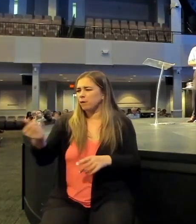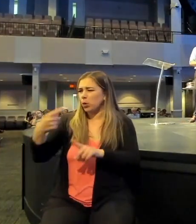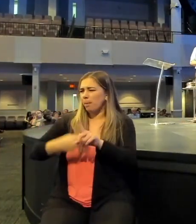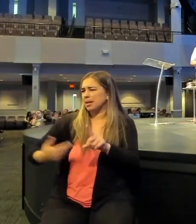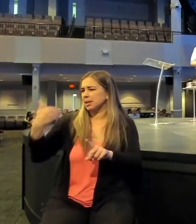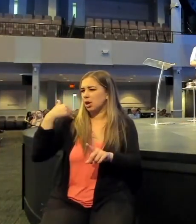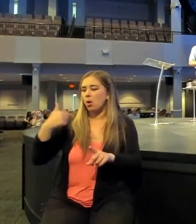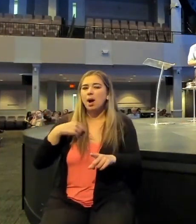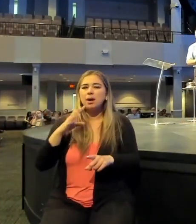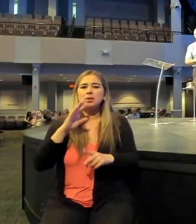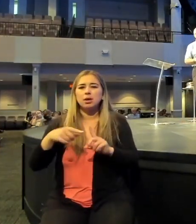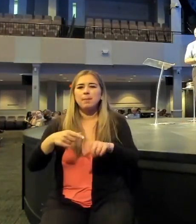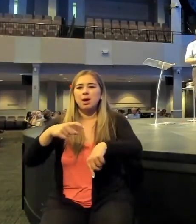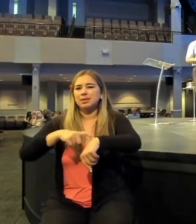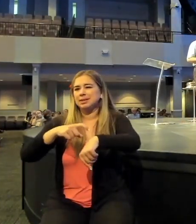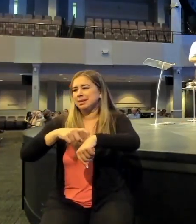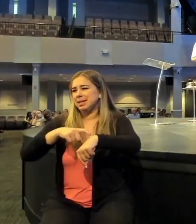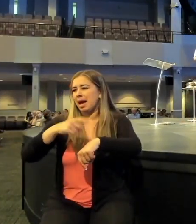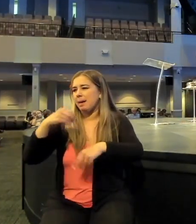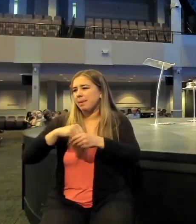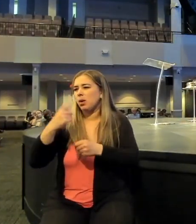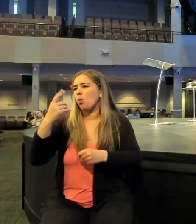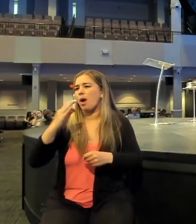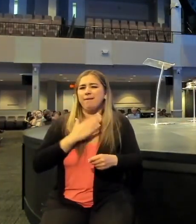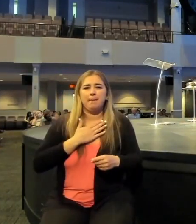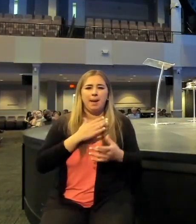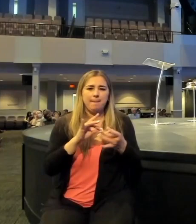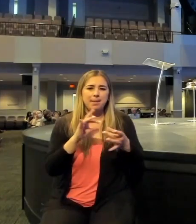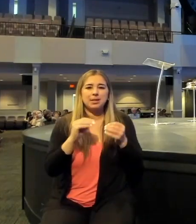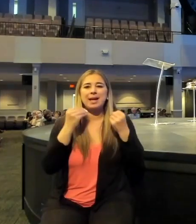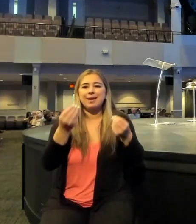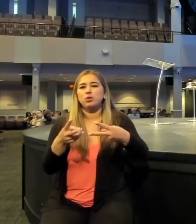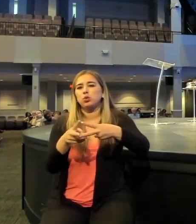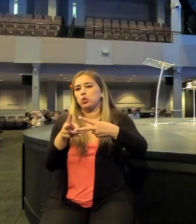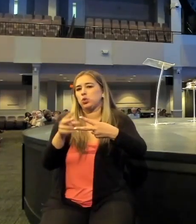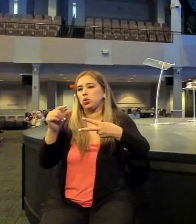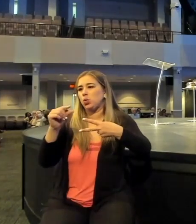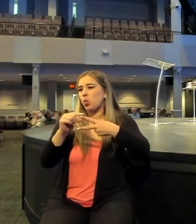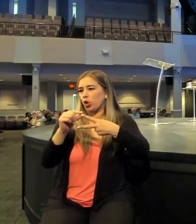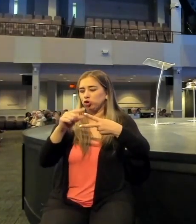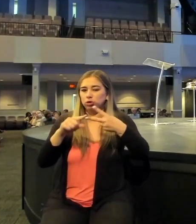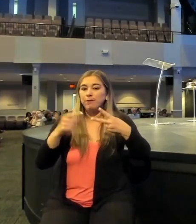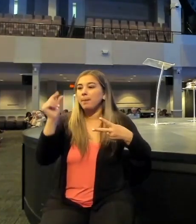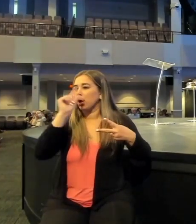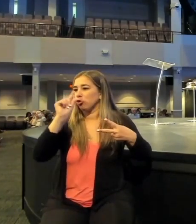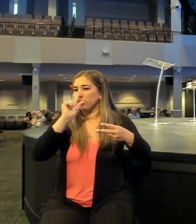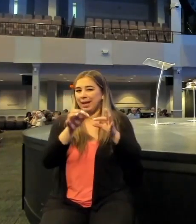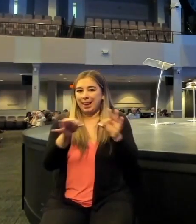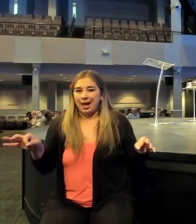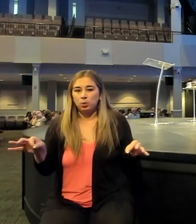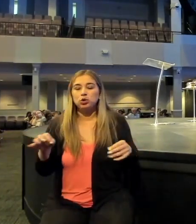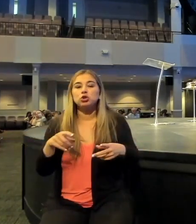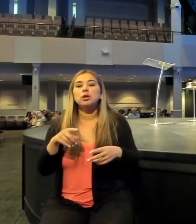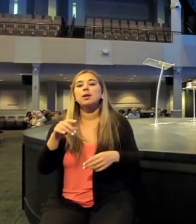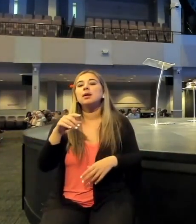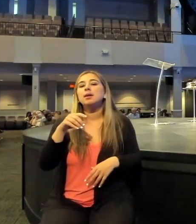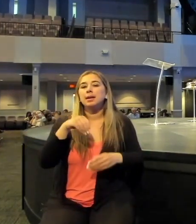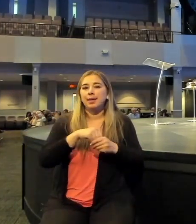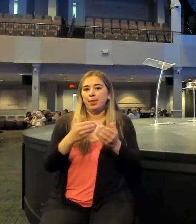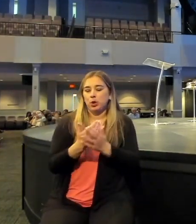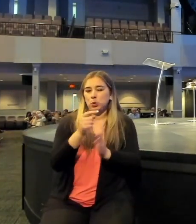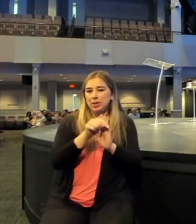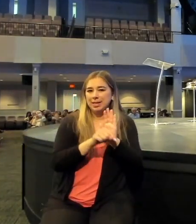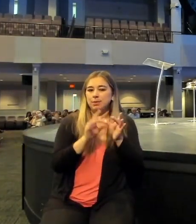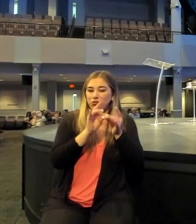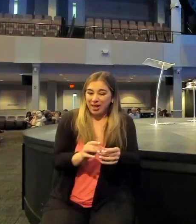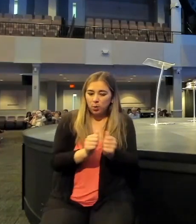I talked about time in one of my messages, and I gave you two words from the Greek language that are found in the New